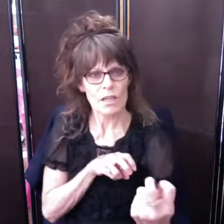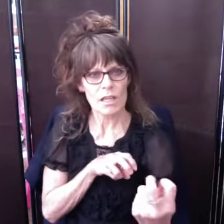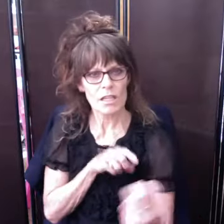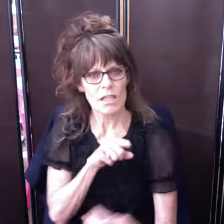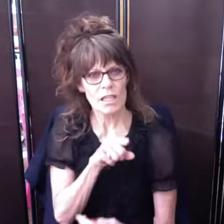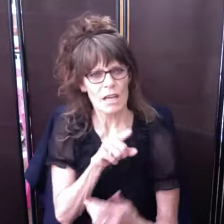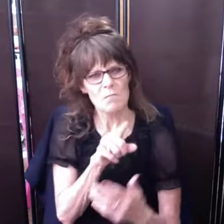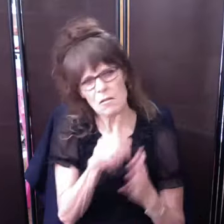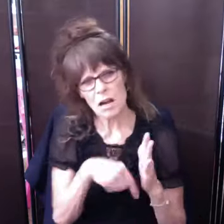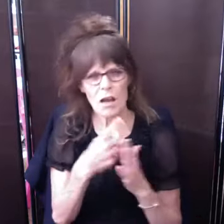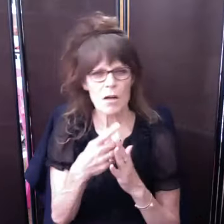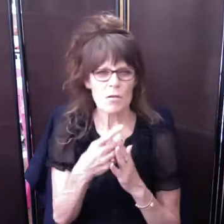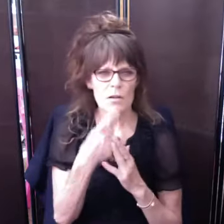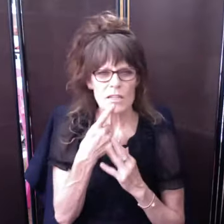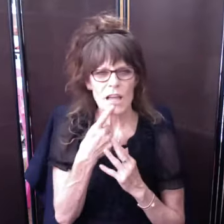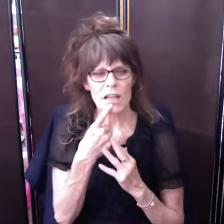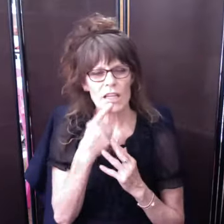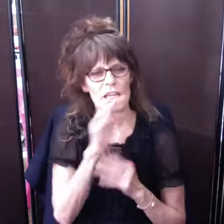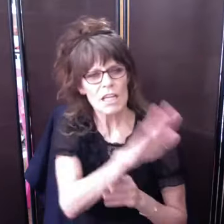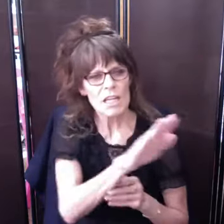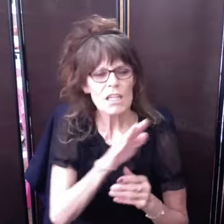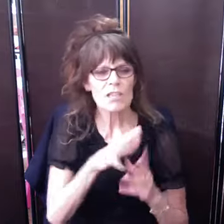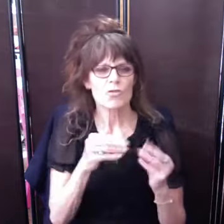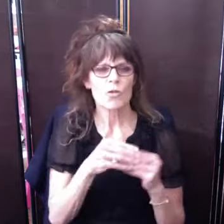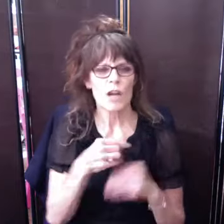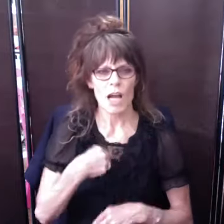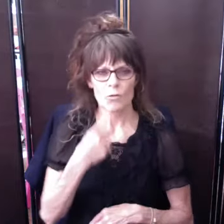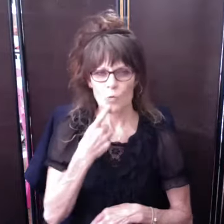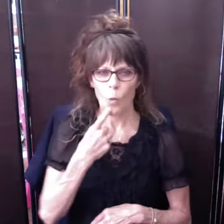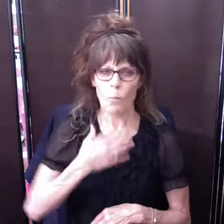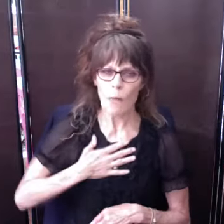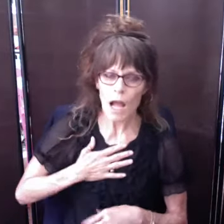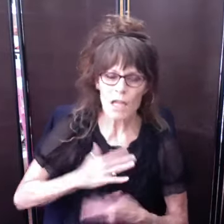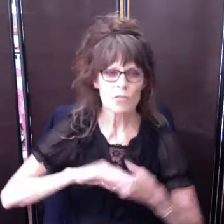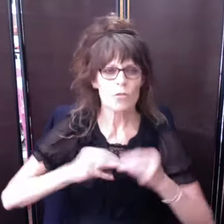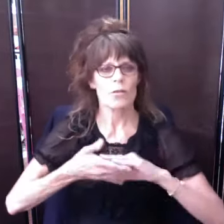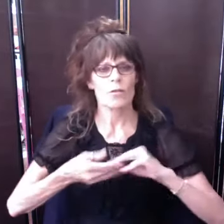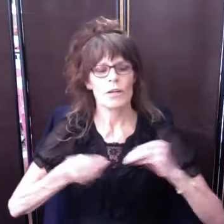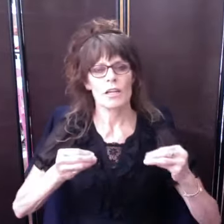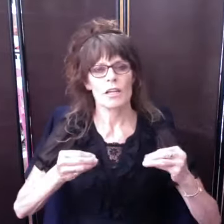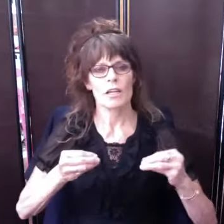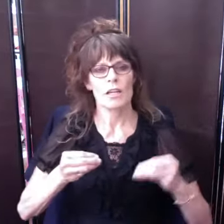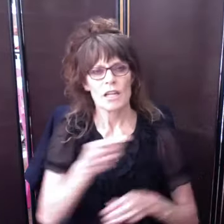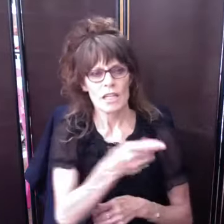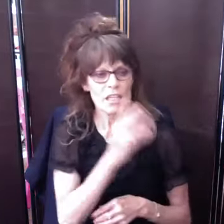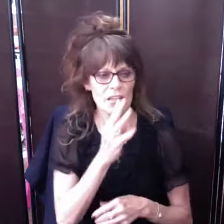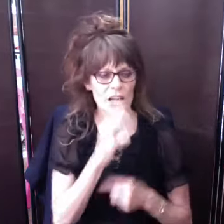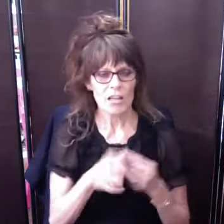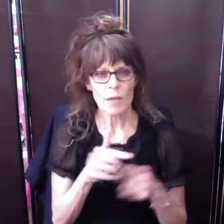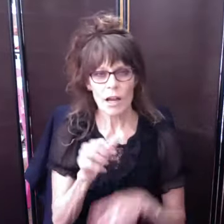and a half telling a little bit of his story and get me to tell some of mine. When he talked about Alcoholics Anonymous, his eyes would light up.